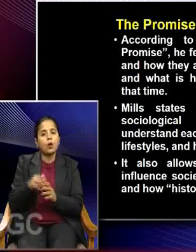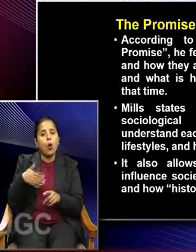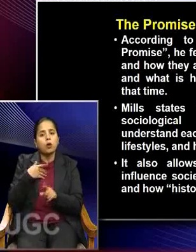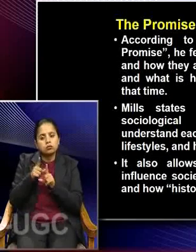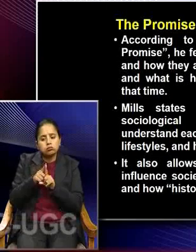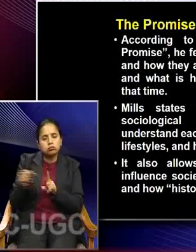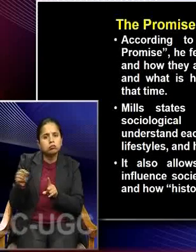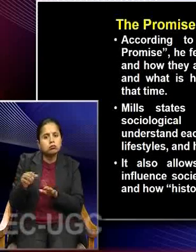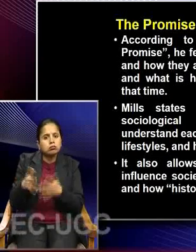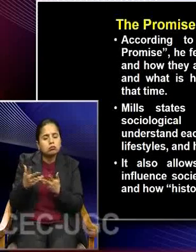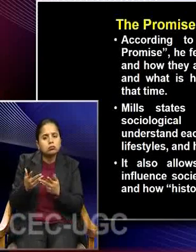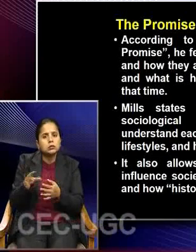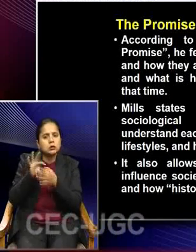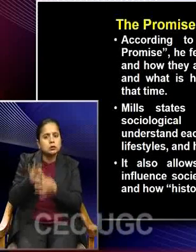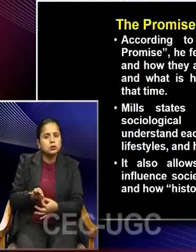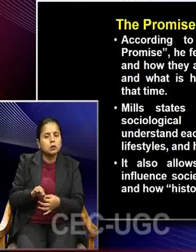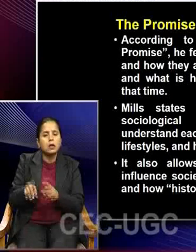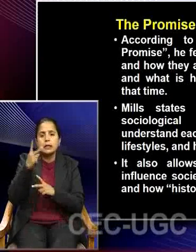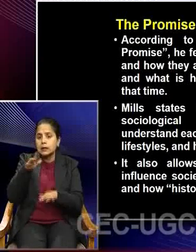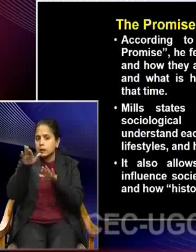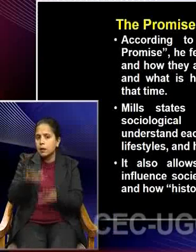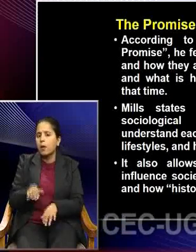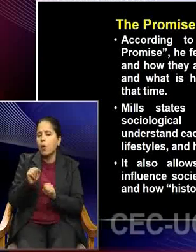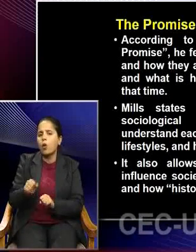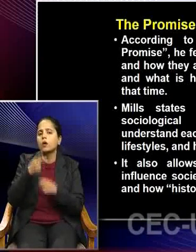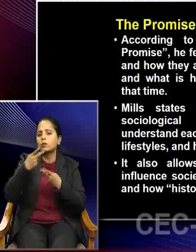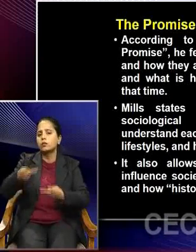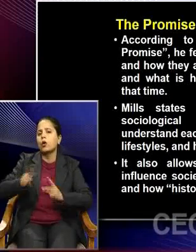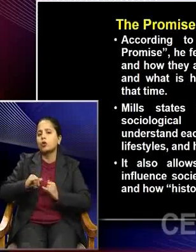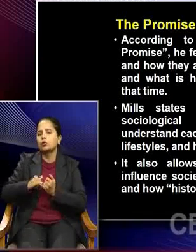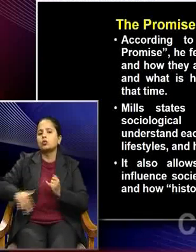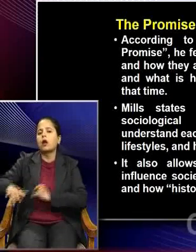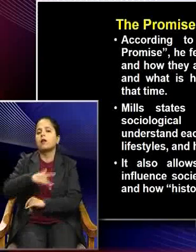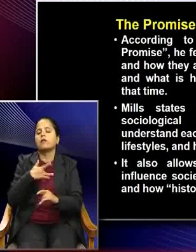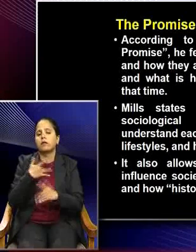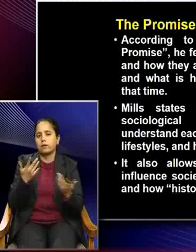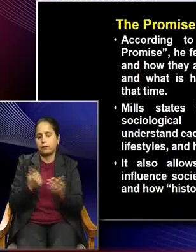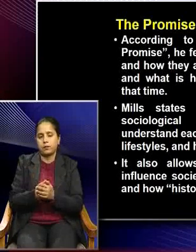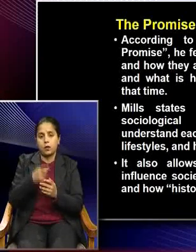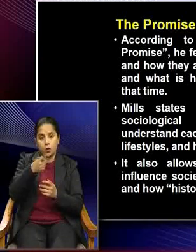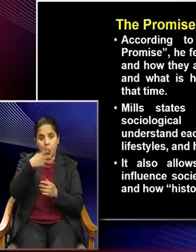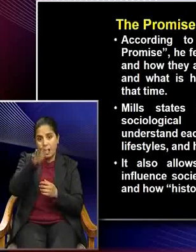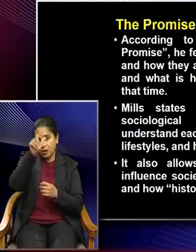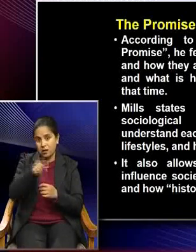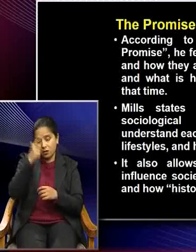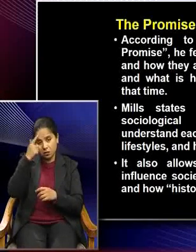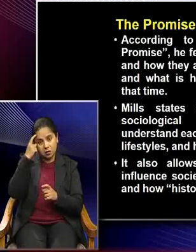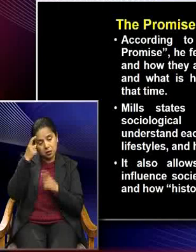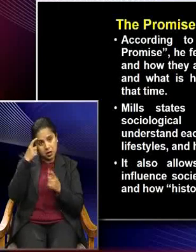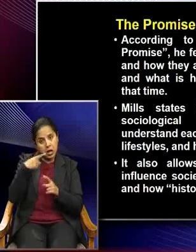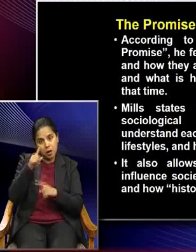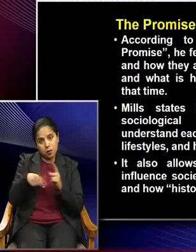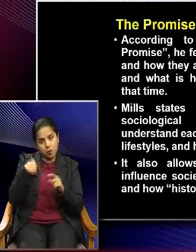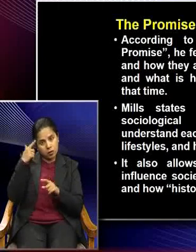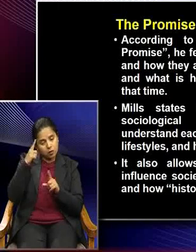on it depending on the response from the society. So you are not going to think